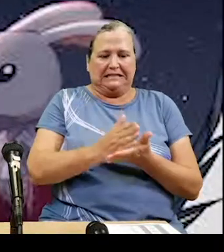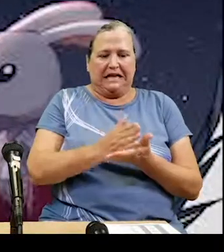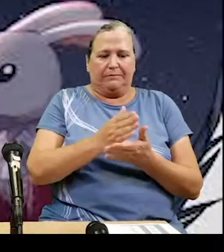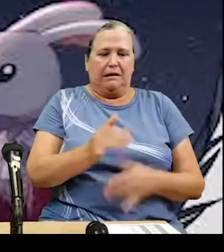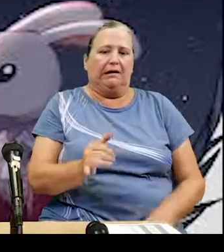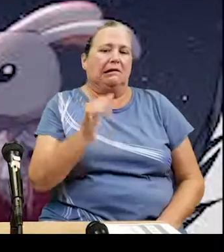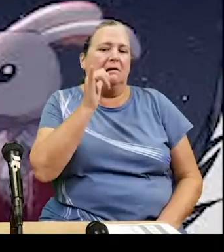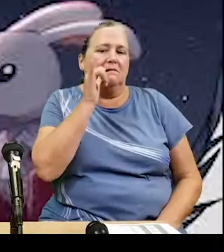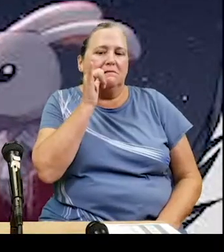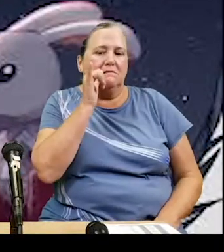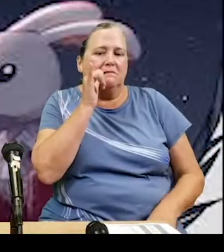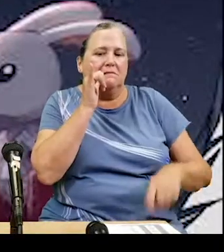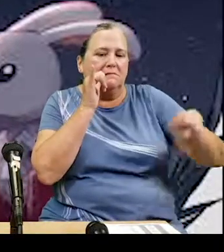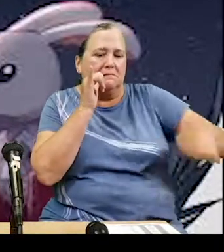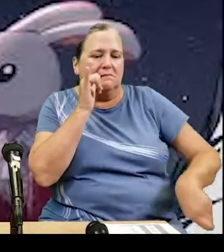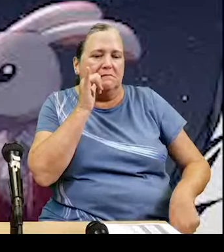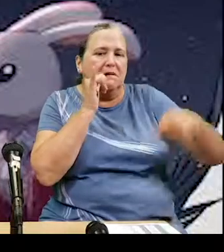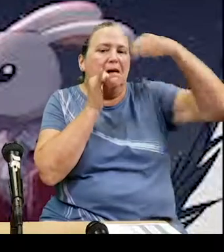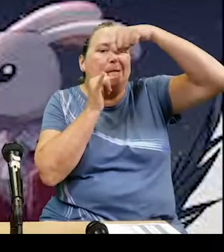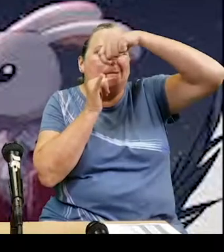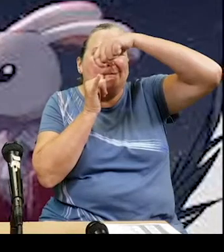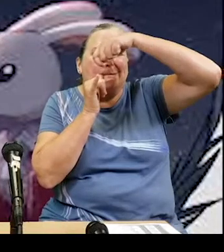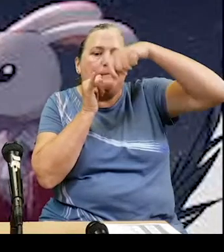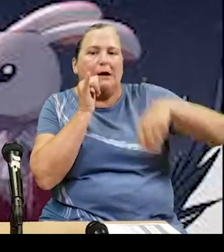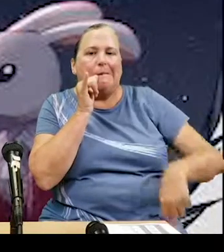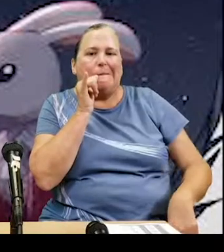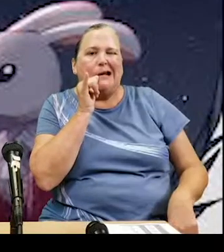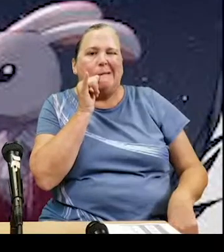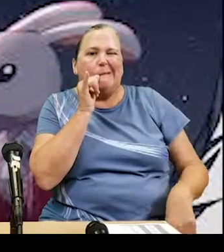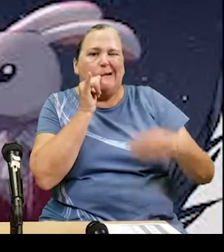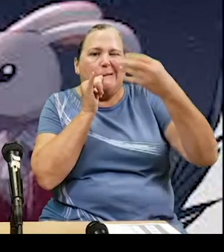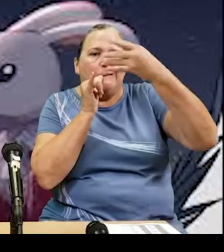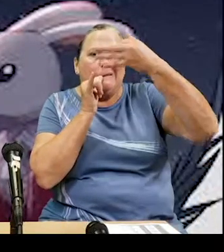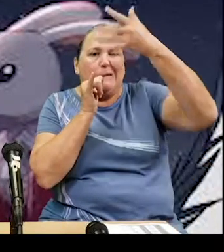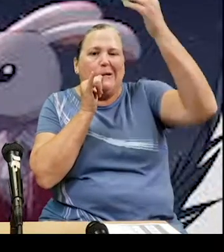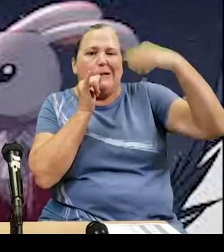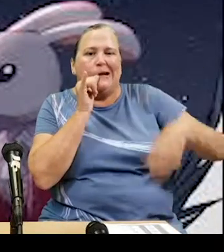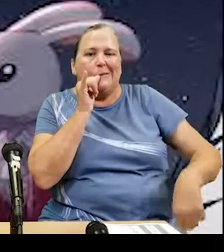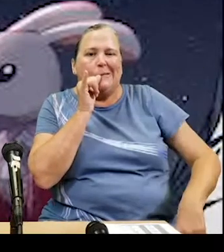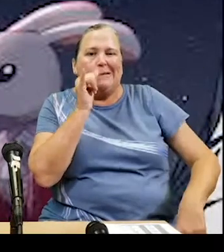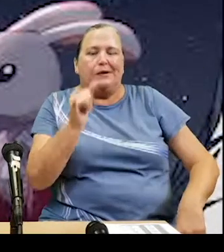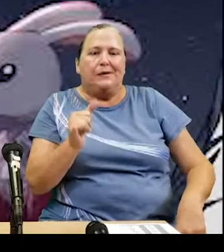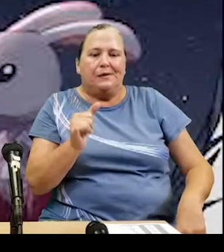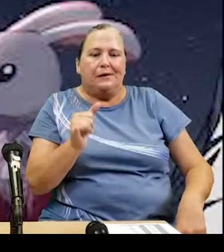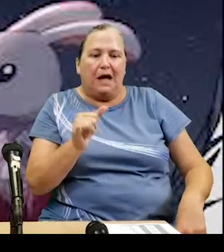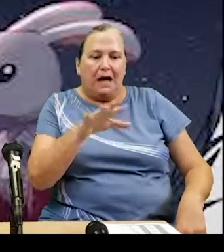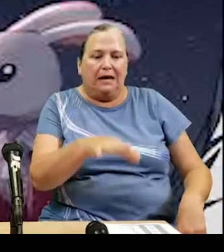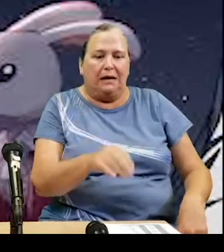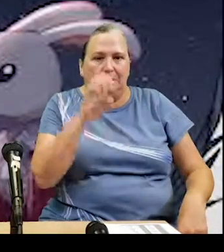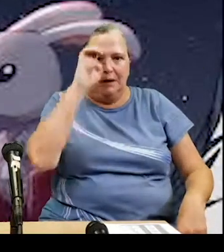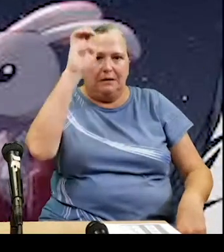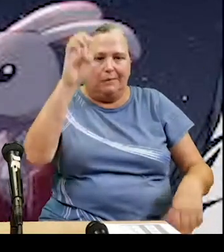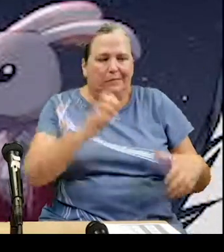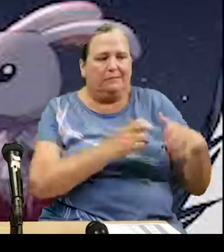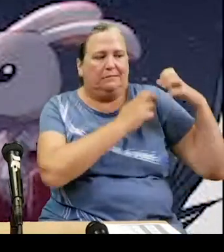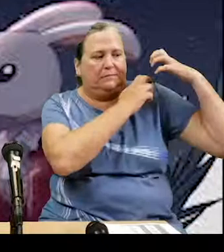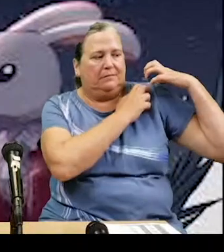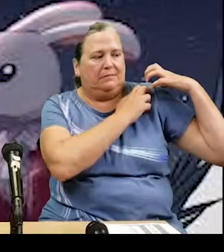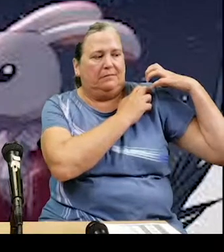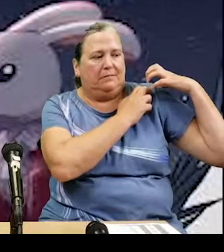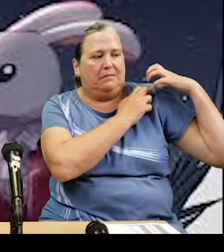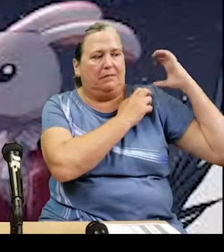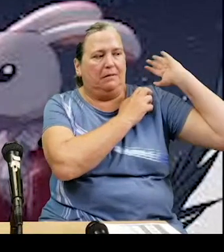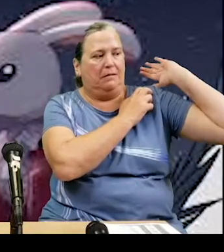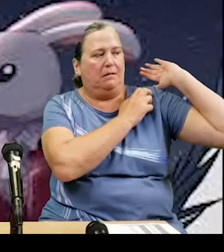home, carrying Edward atop his left shoulder as if he were a conquering hero. The fisherman balanced him there, placing a calloused hand at